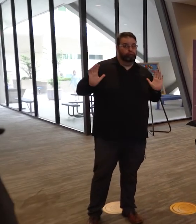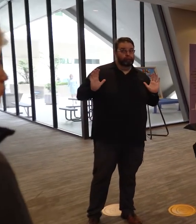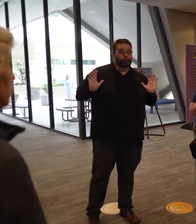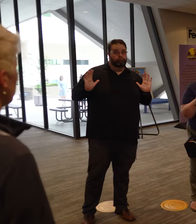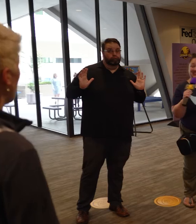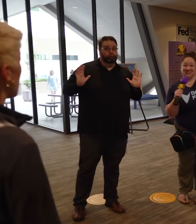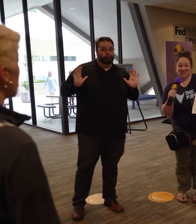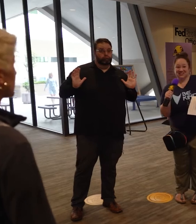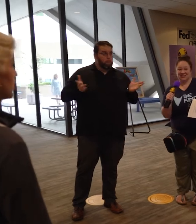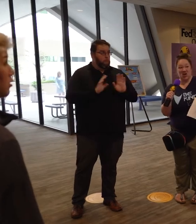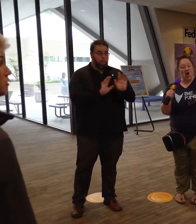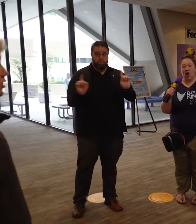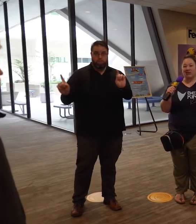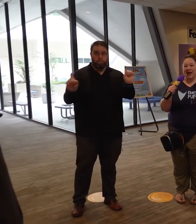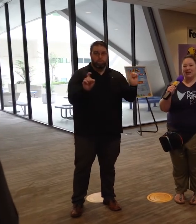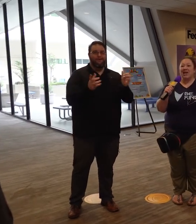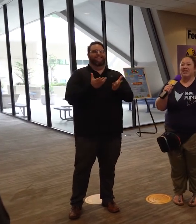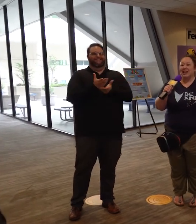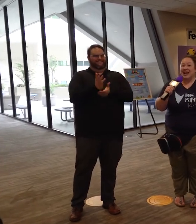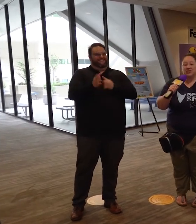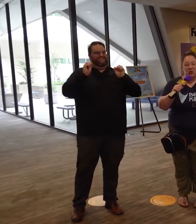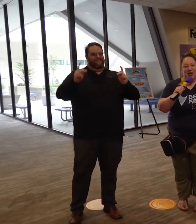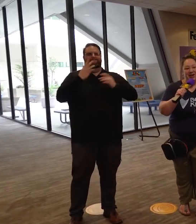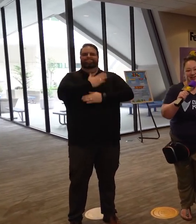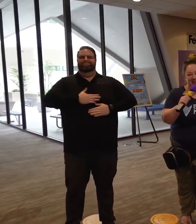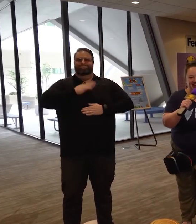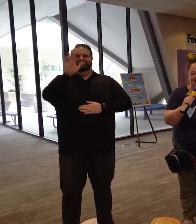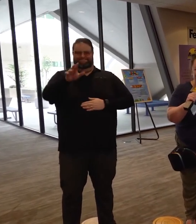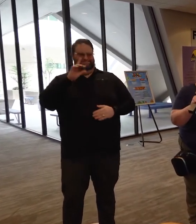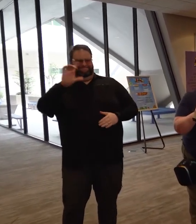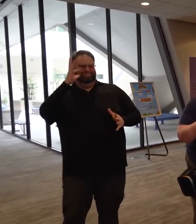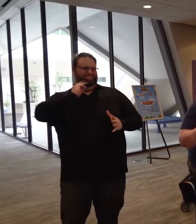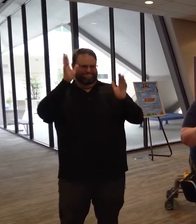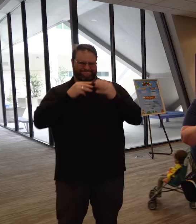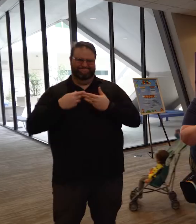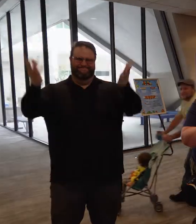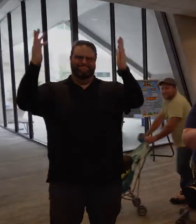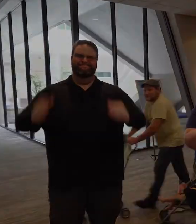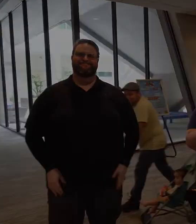All right, then enjoy your Dragon Con.